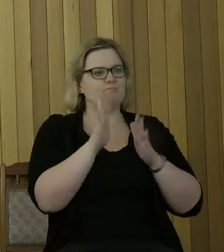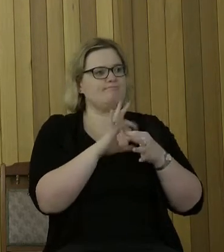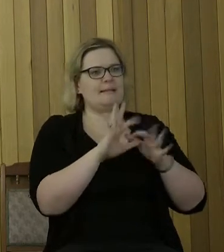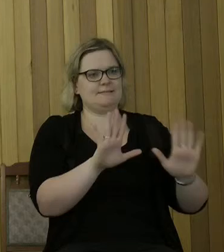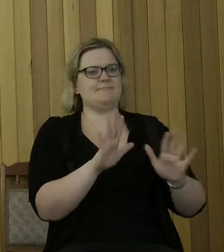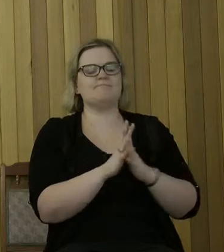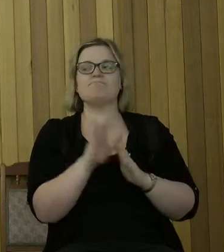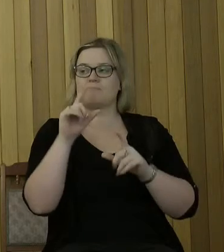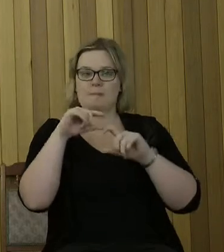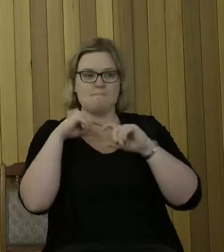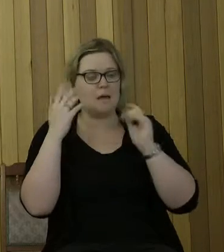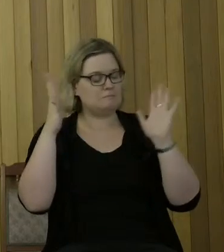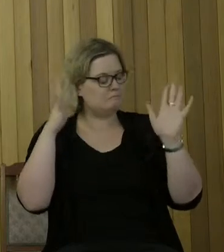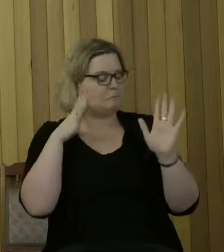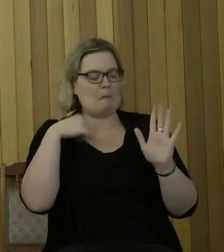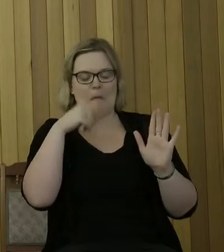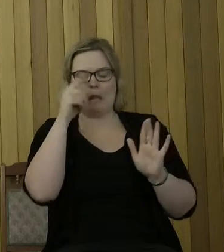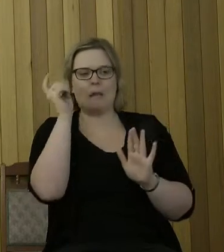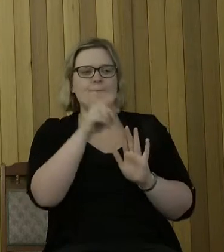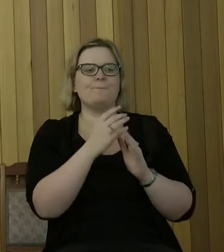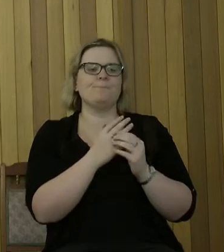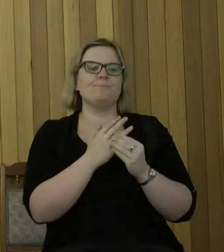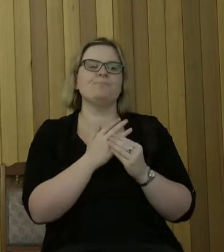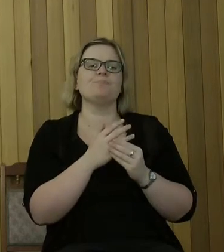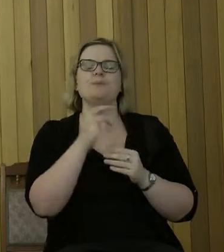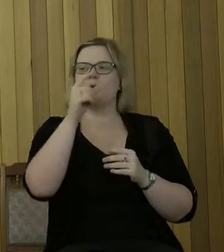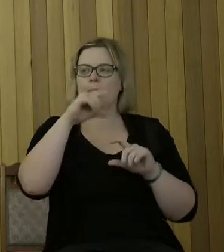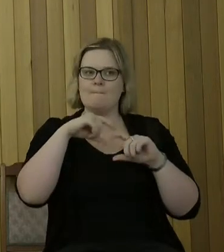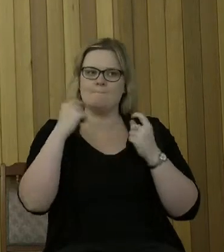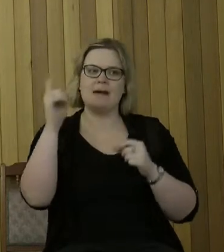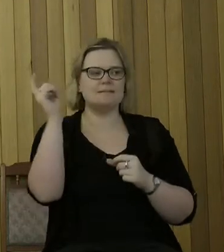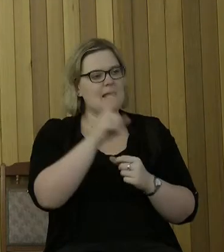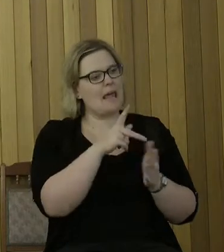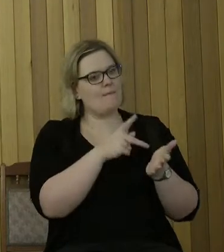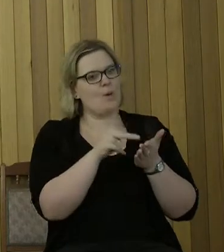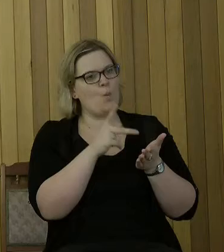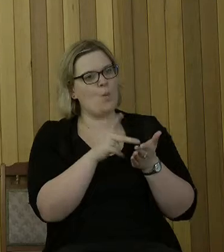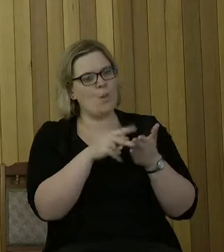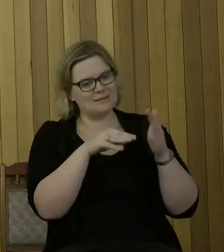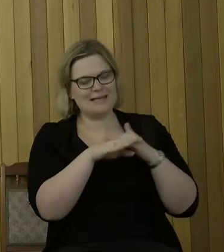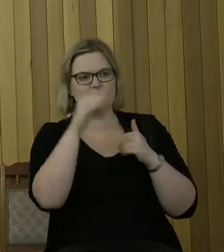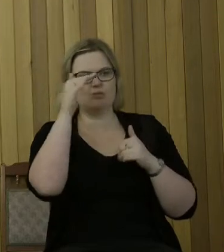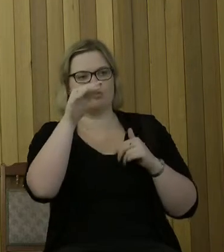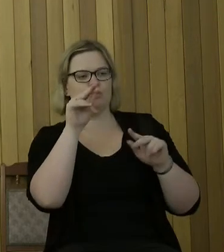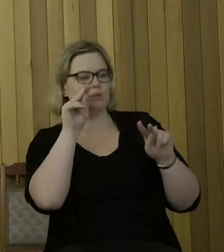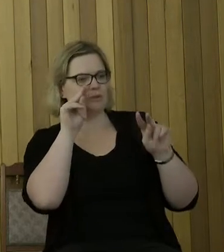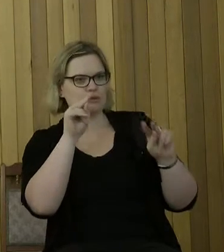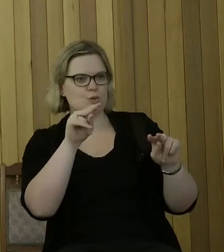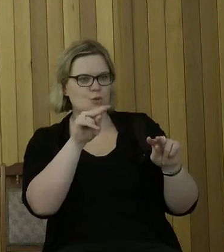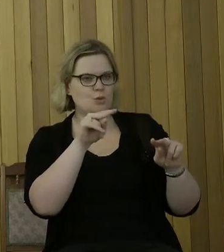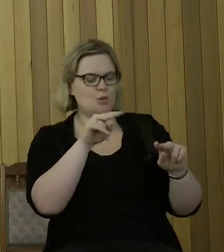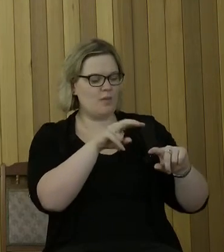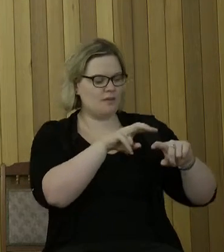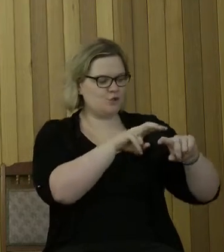"Sure," said the pastor. "Not a problem. I can do that." So the pastor went around, he walked into the room and he saw the chair sitting